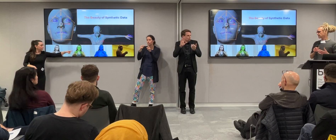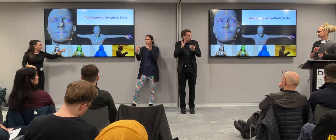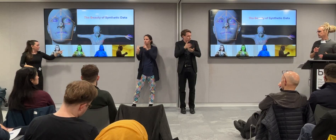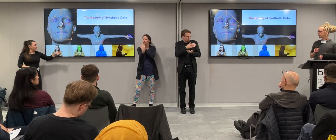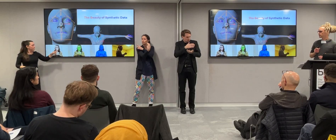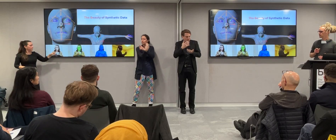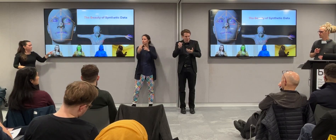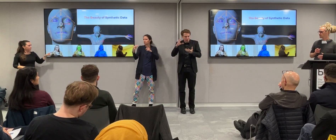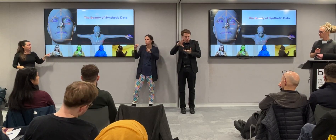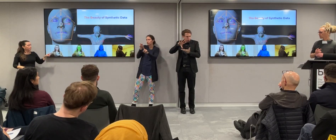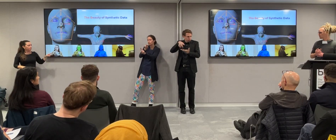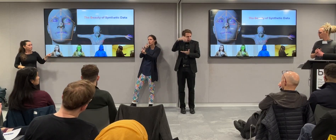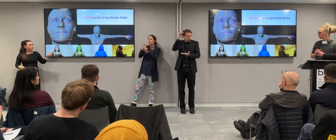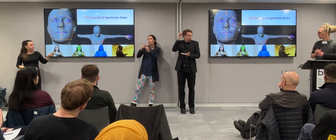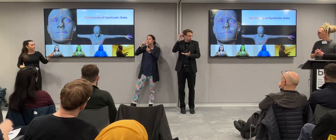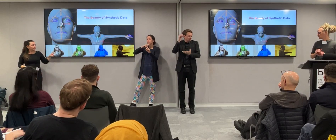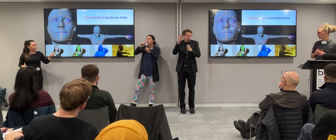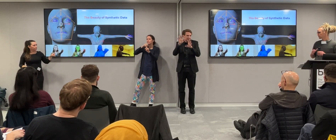synthetic,